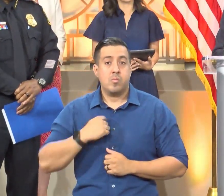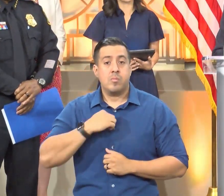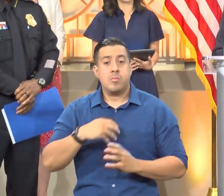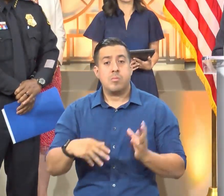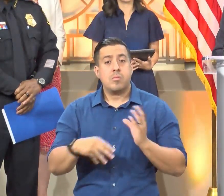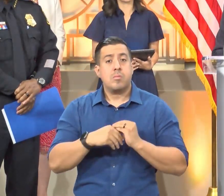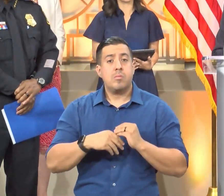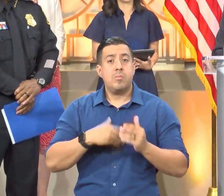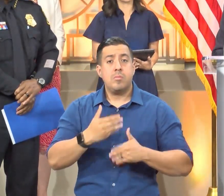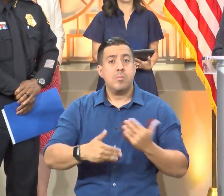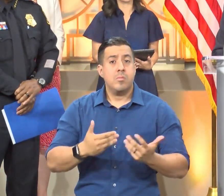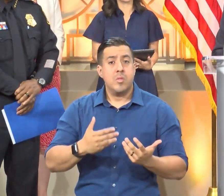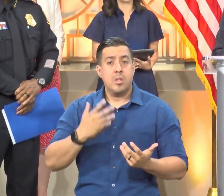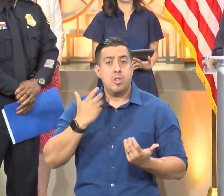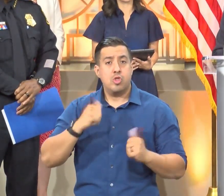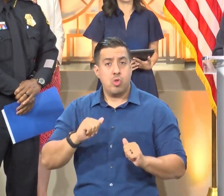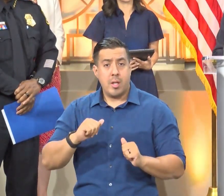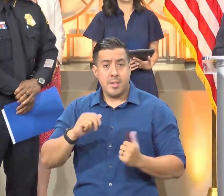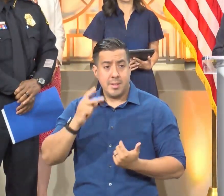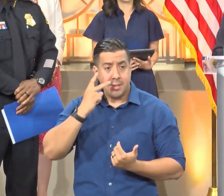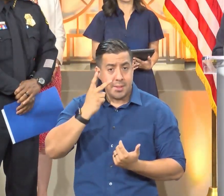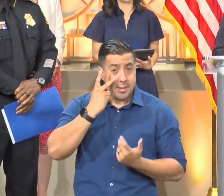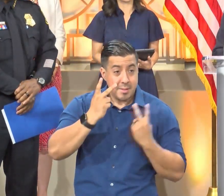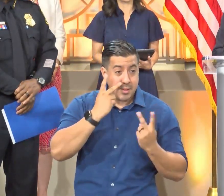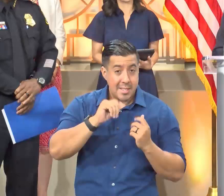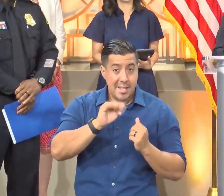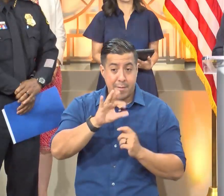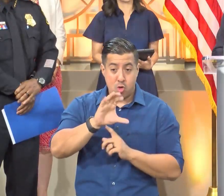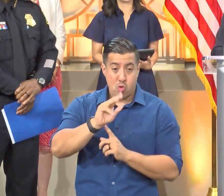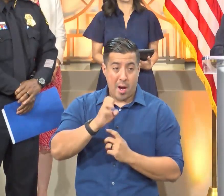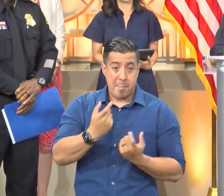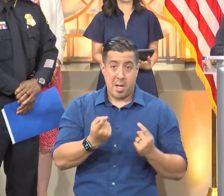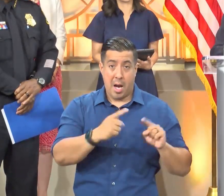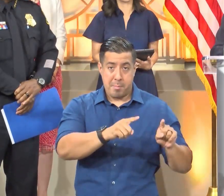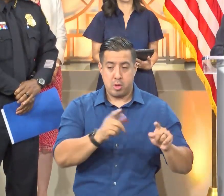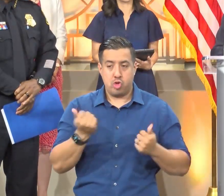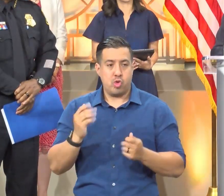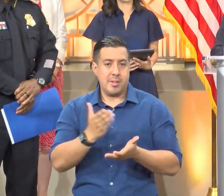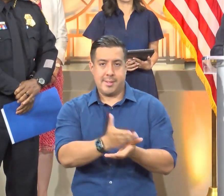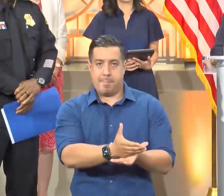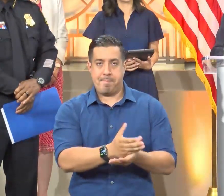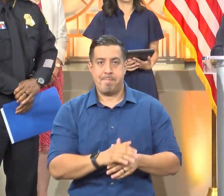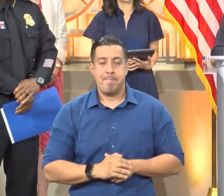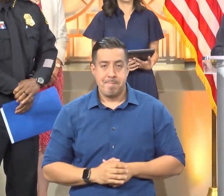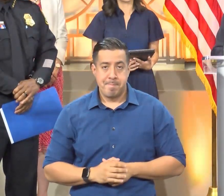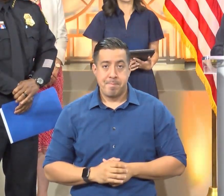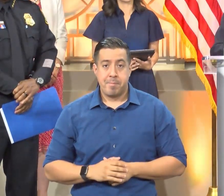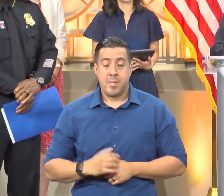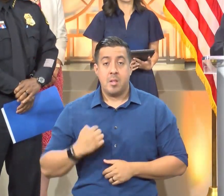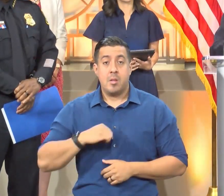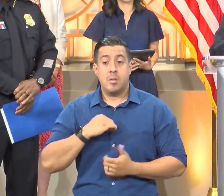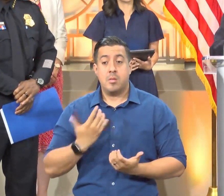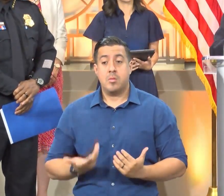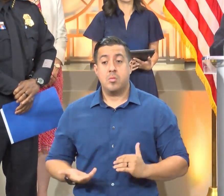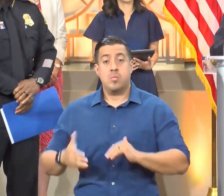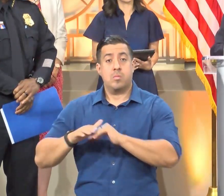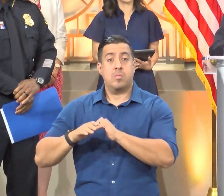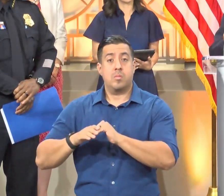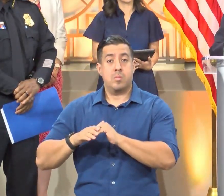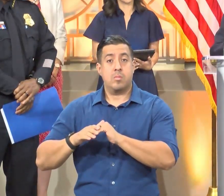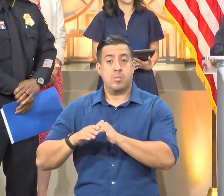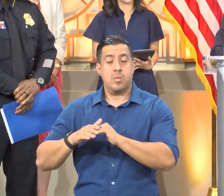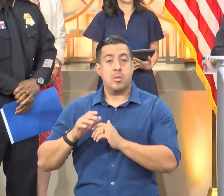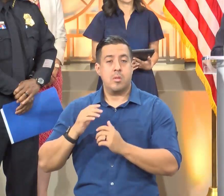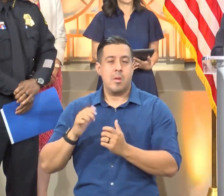to target where this crime appears to be occurring. We are increasing the number of, in